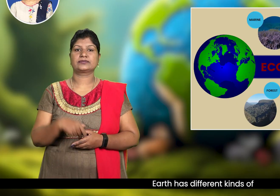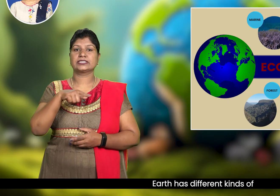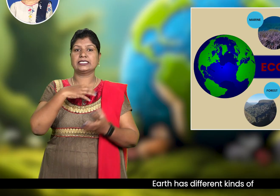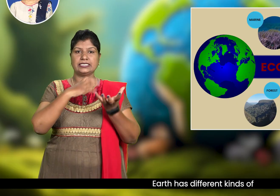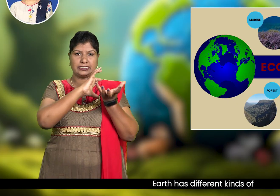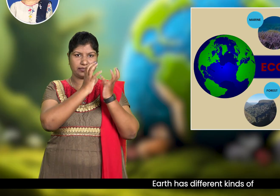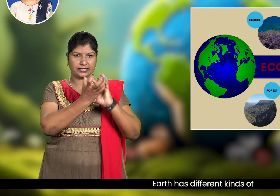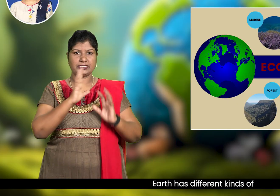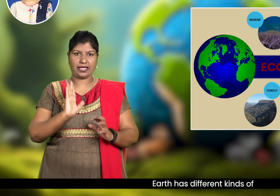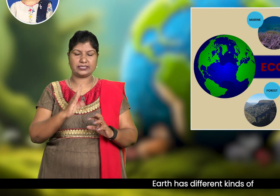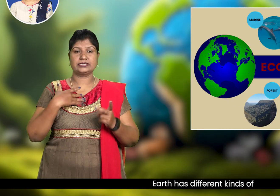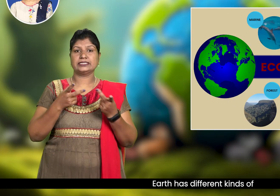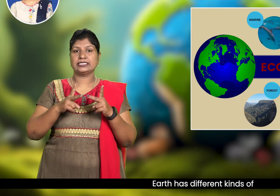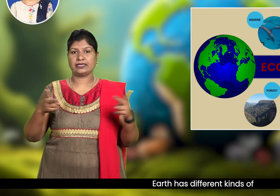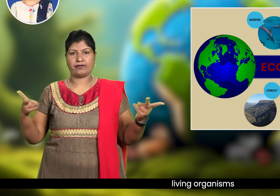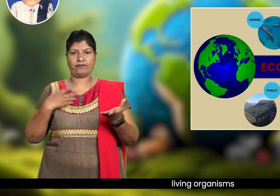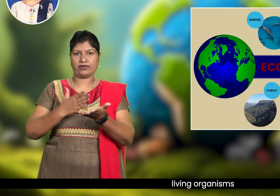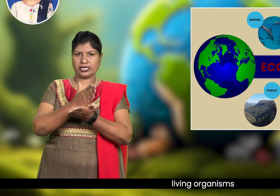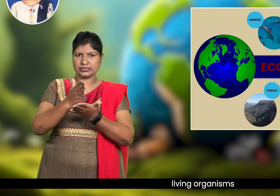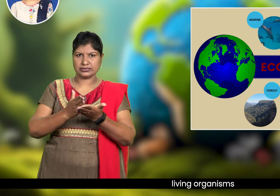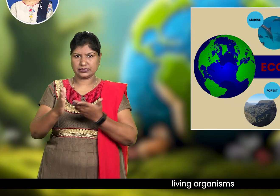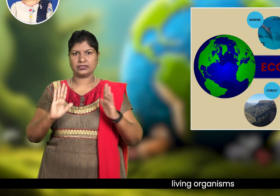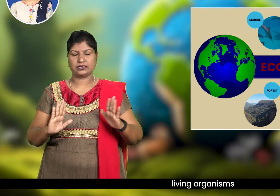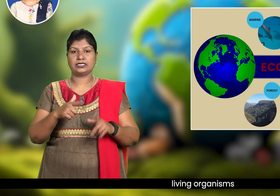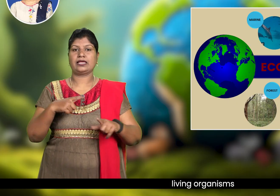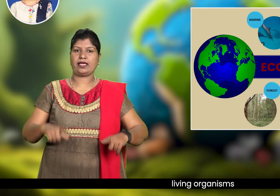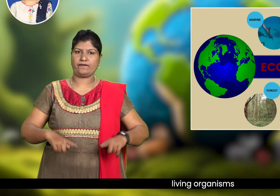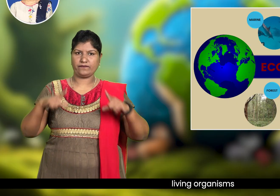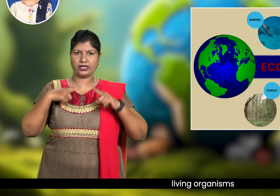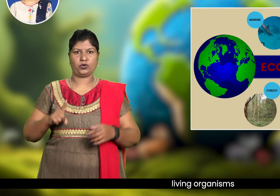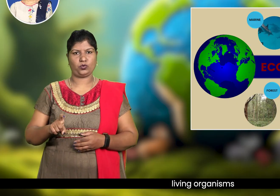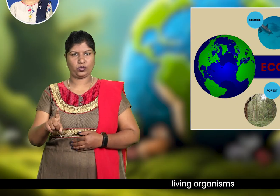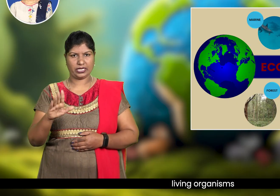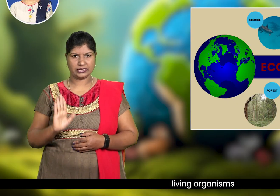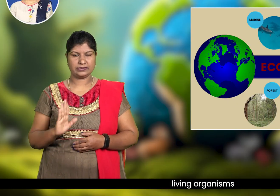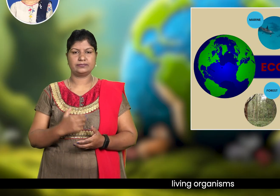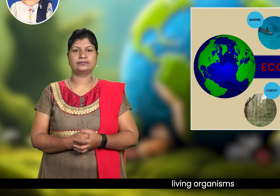Earth has different kinds of living organisms